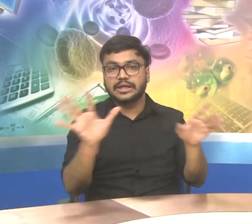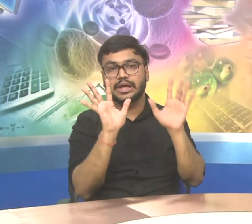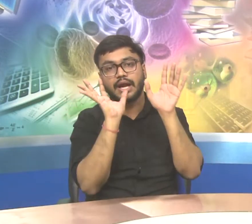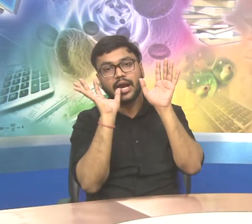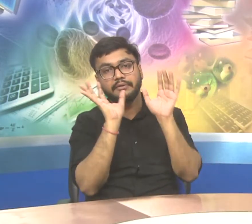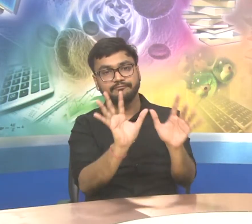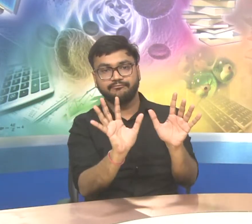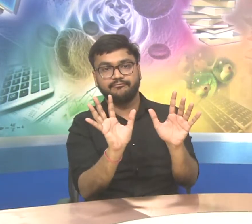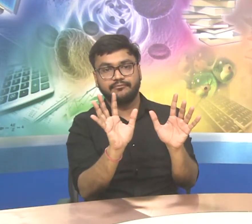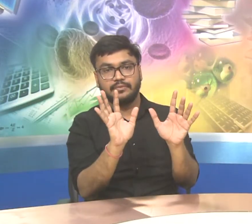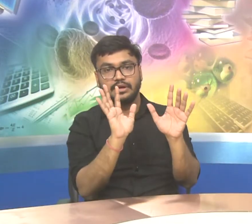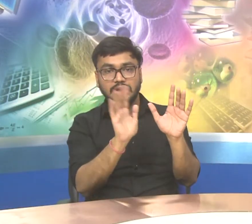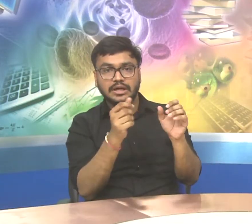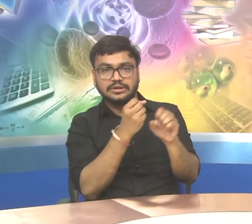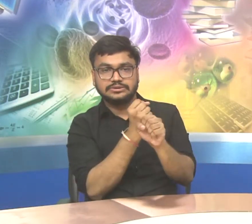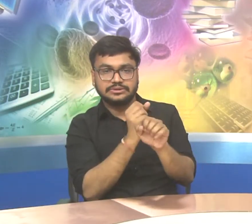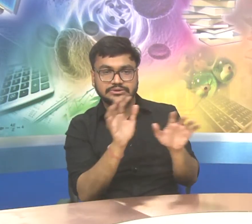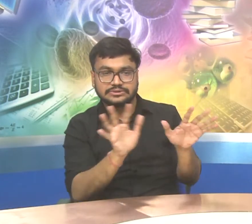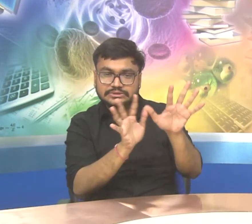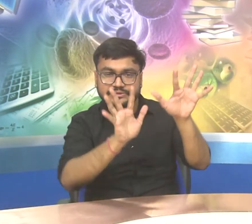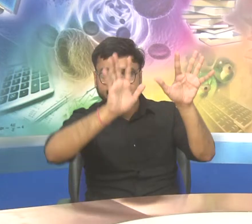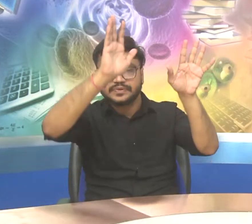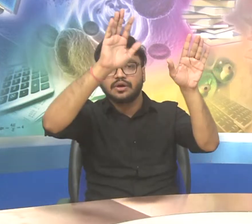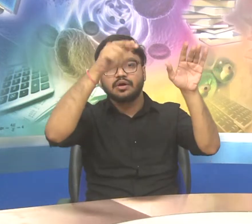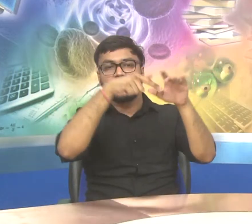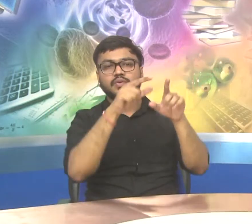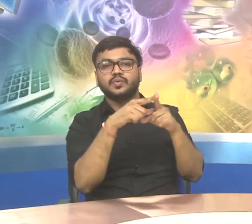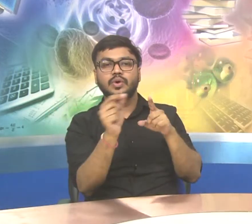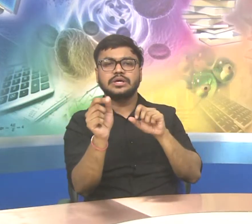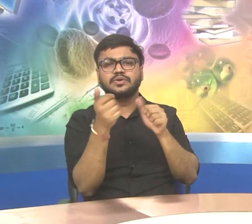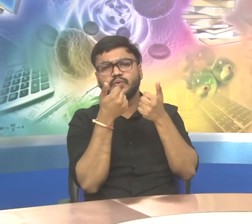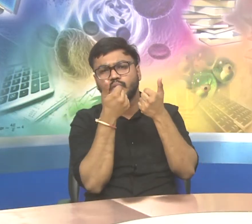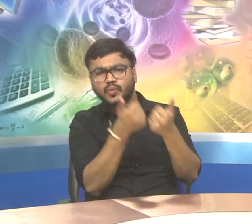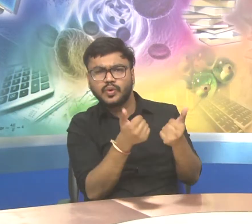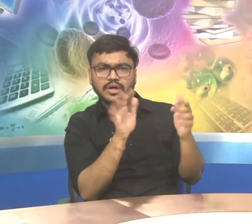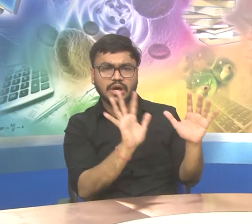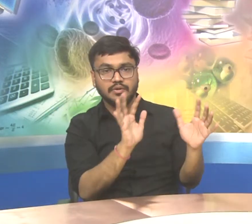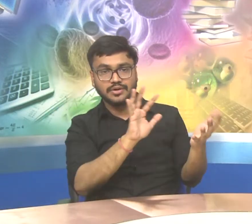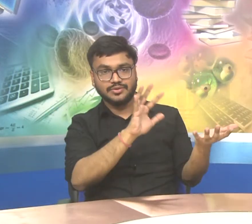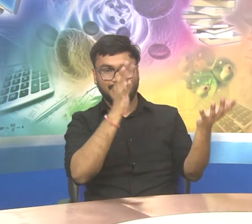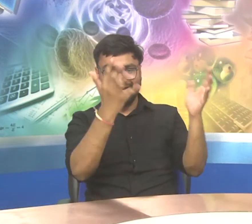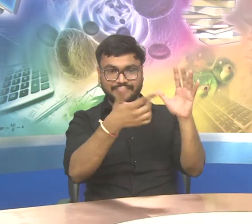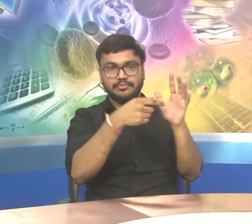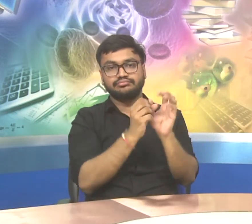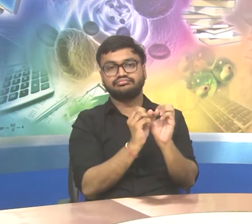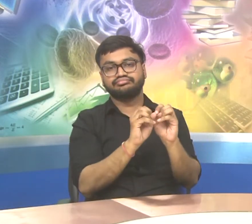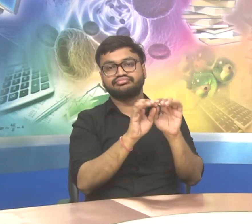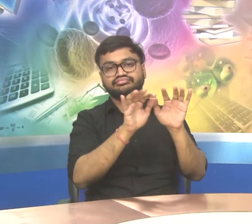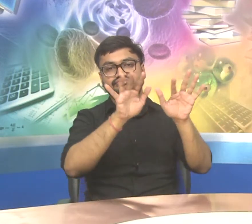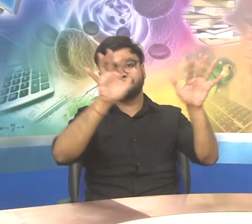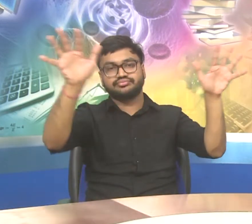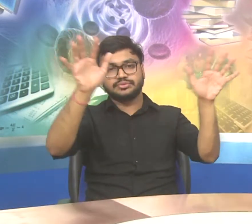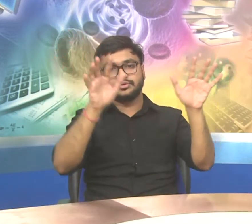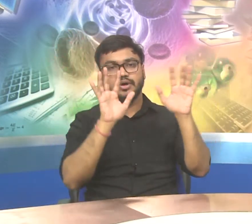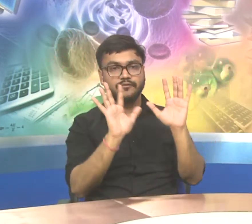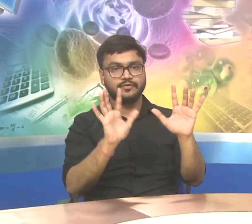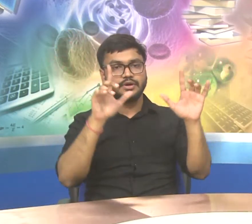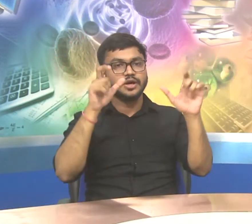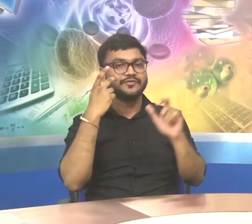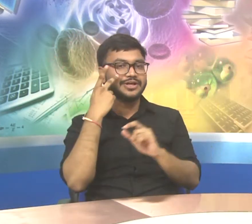However, volcanoes were still very active and kept releasing harmful gases